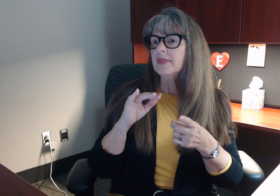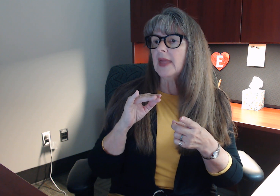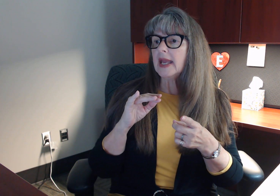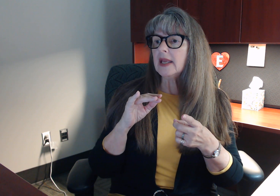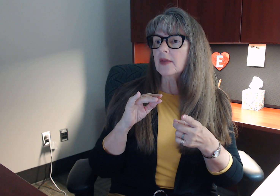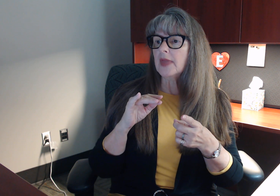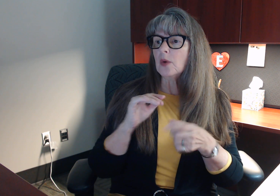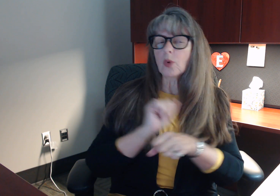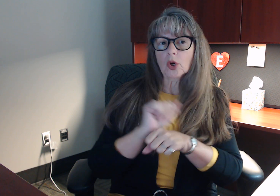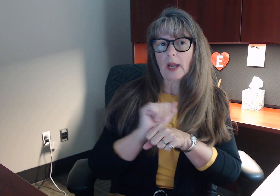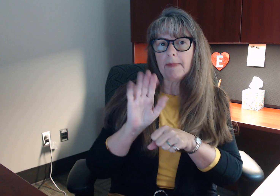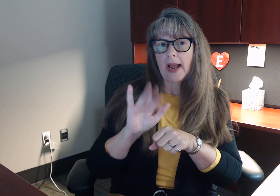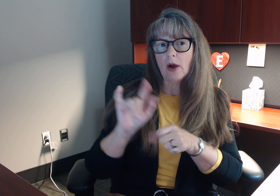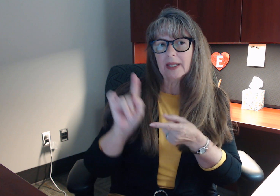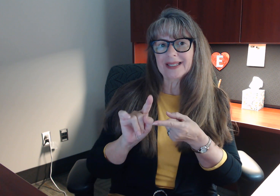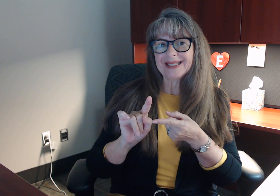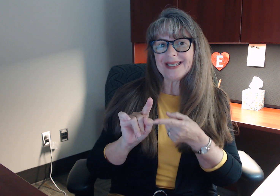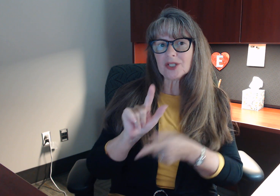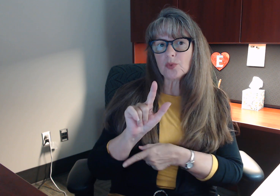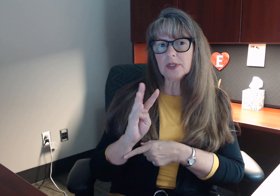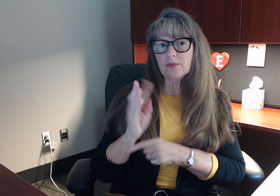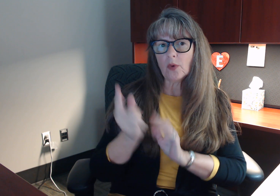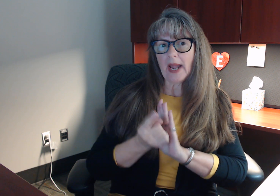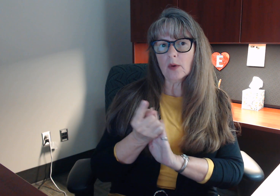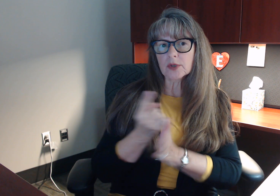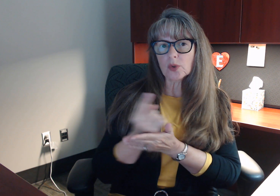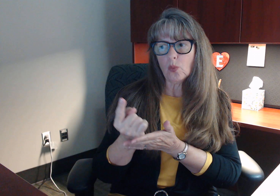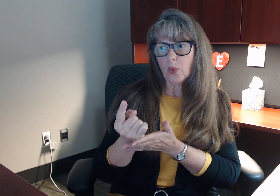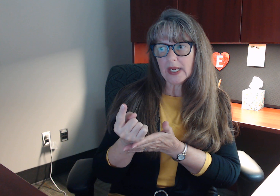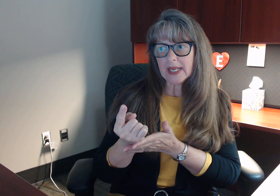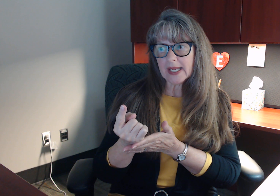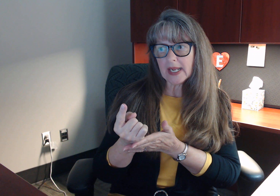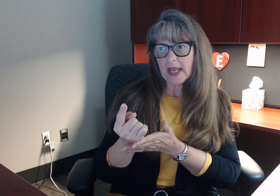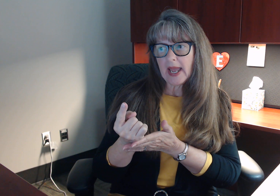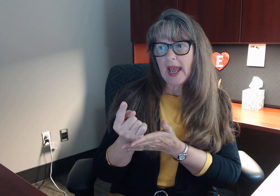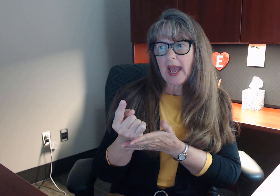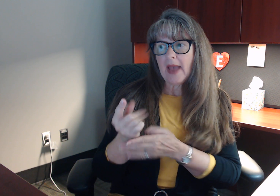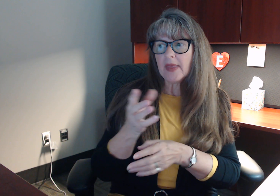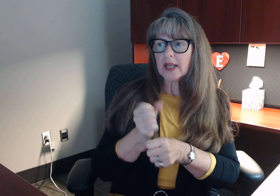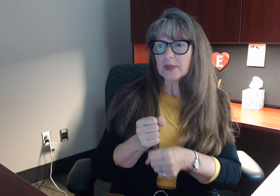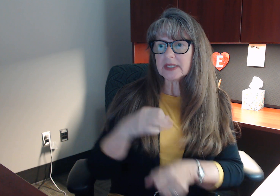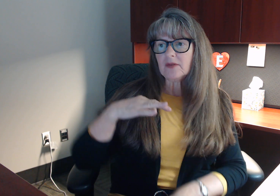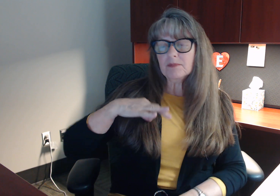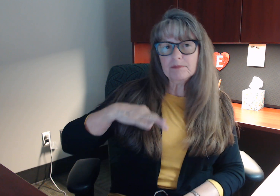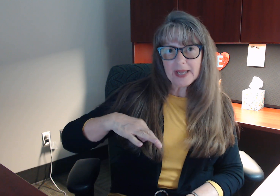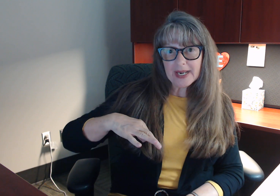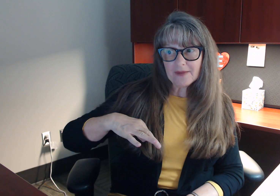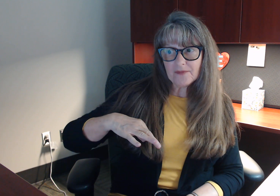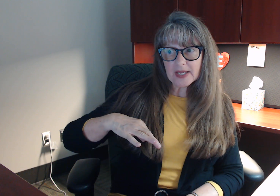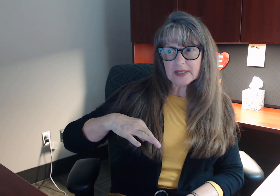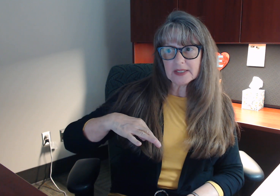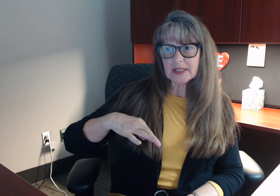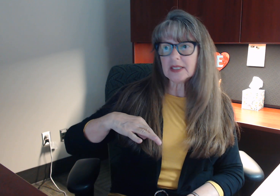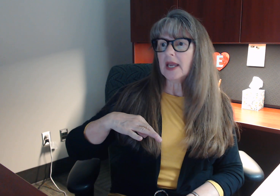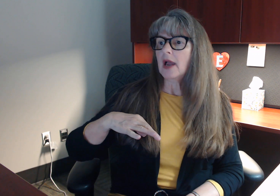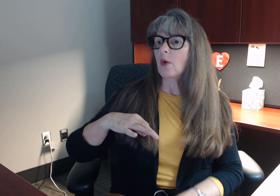they work about at least 24 hours a week, and they can receive benefits